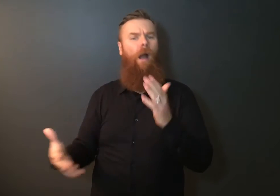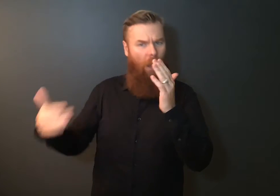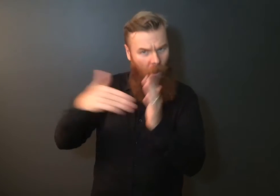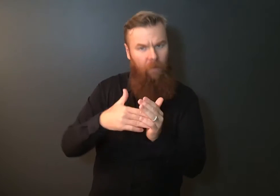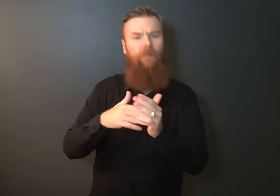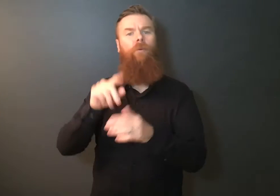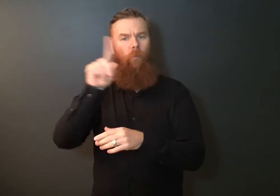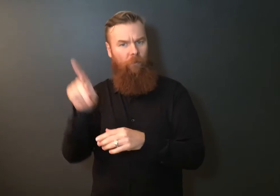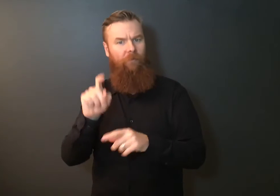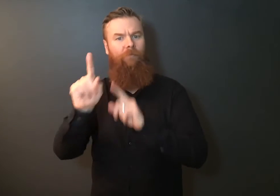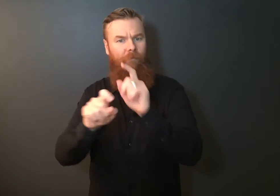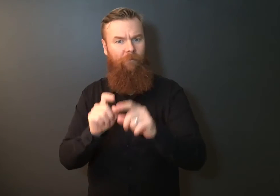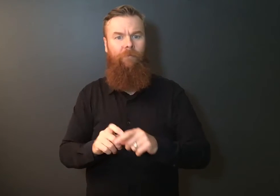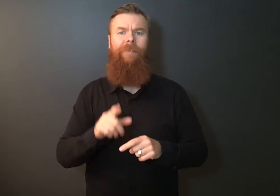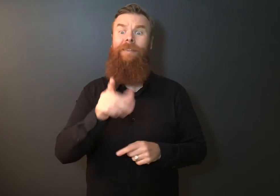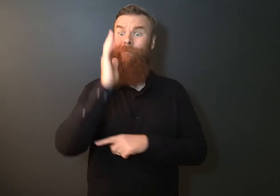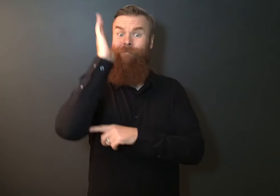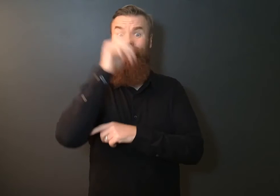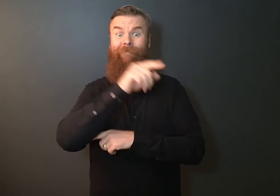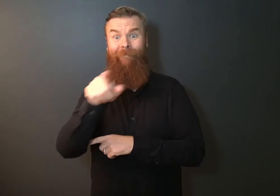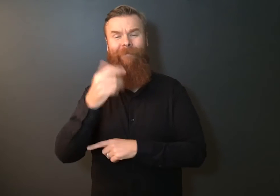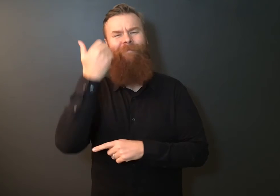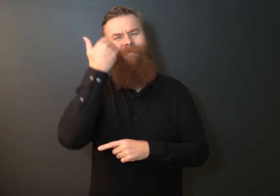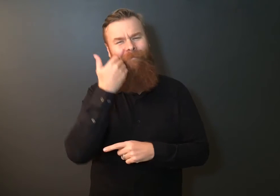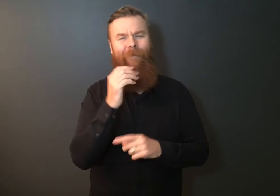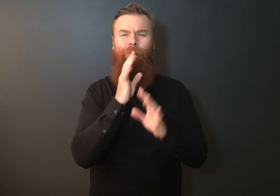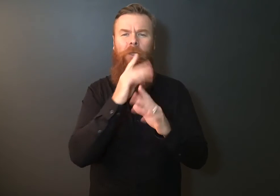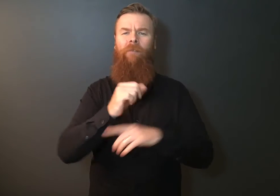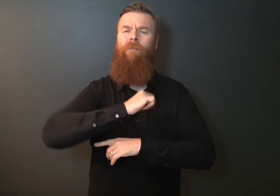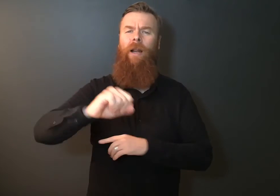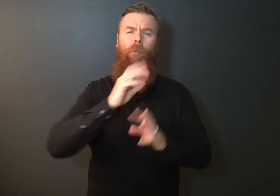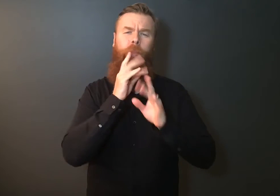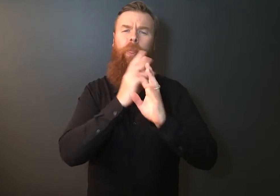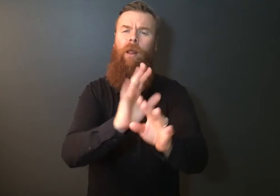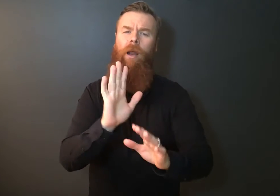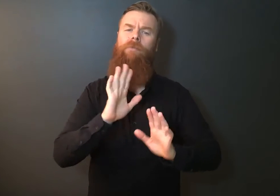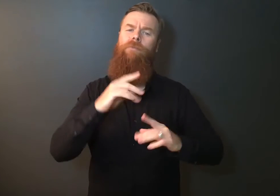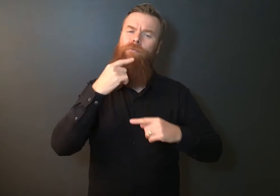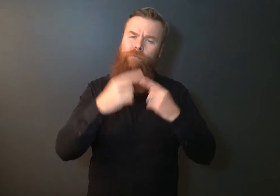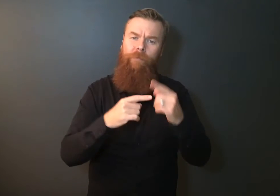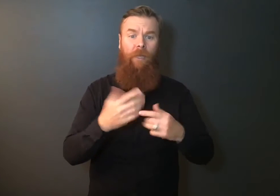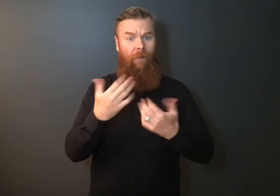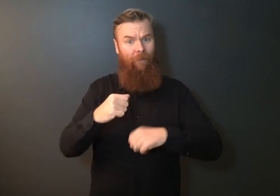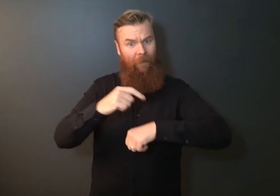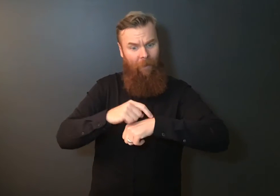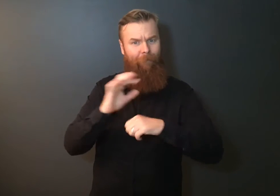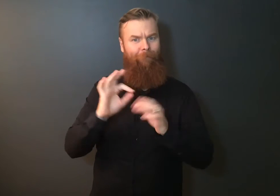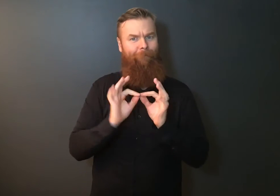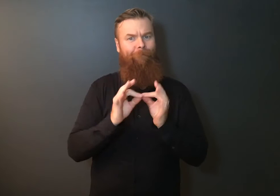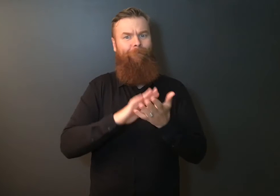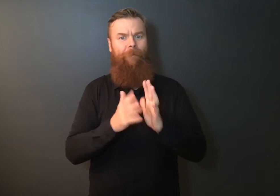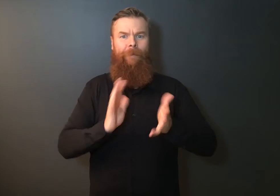time and speak slowly to allow enough time for interpreters and card experts